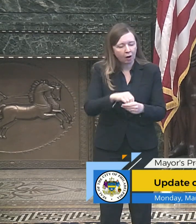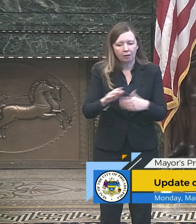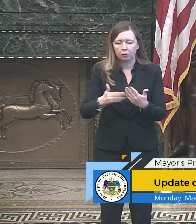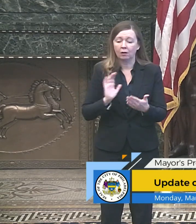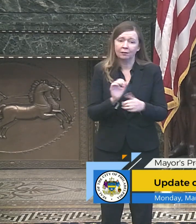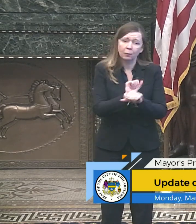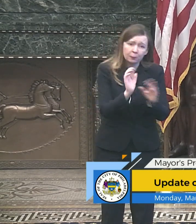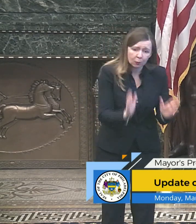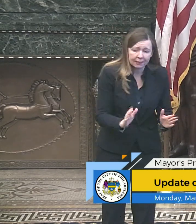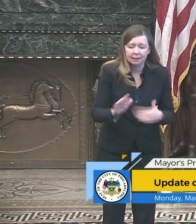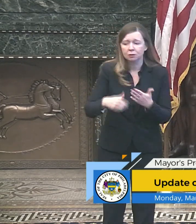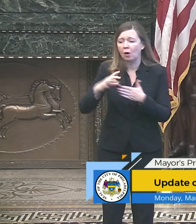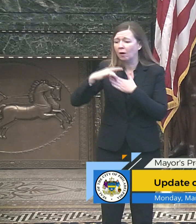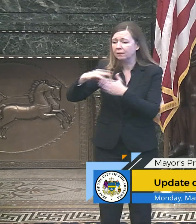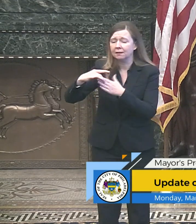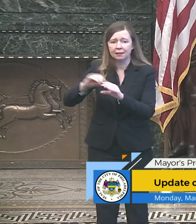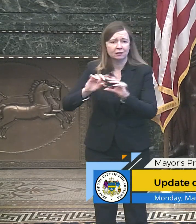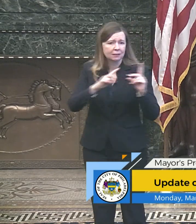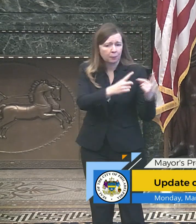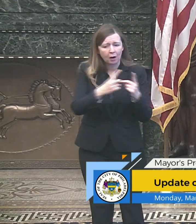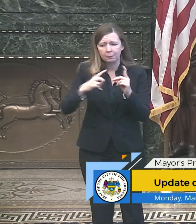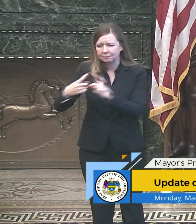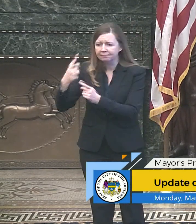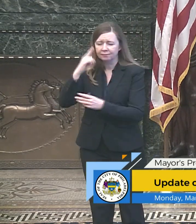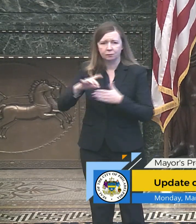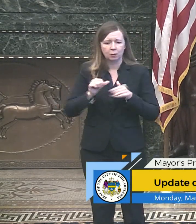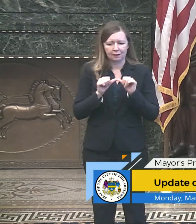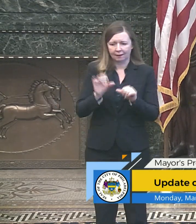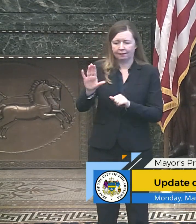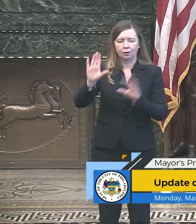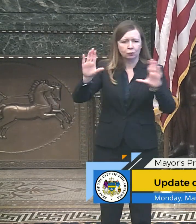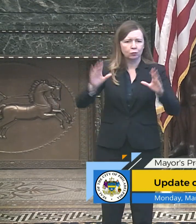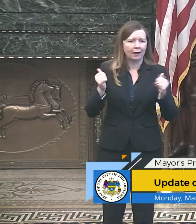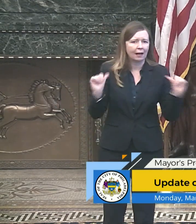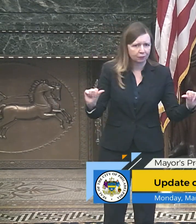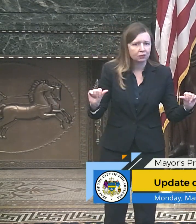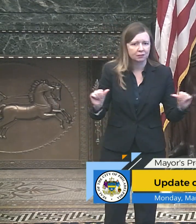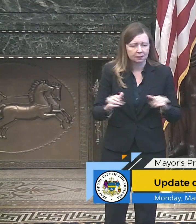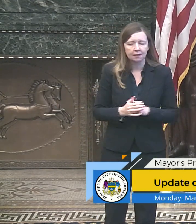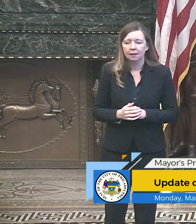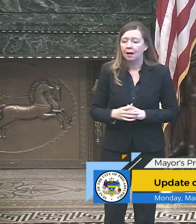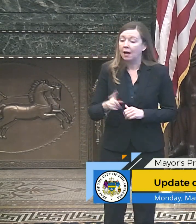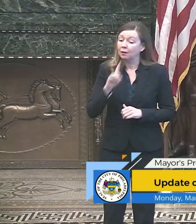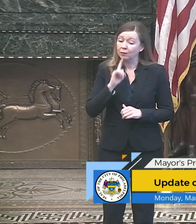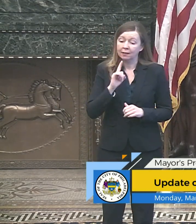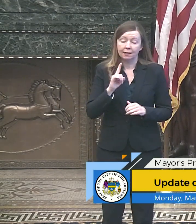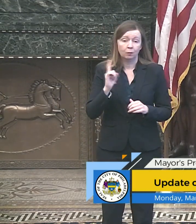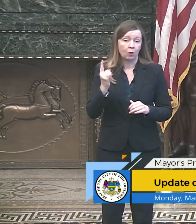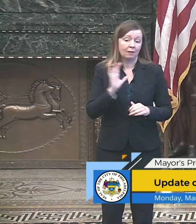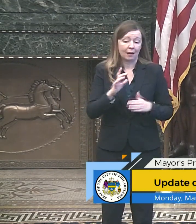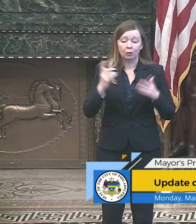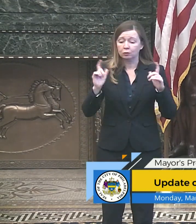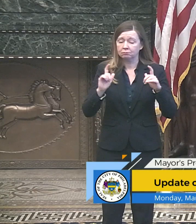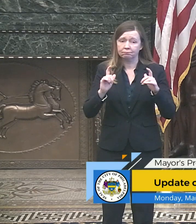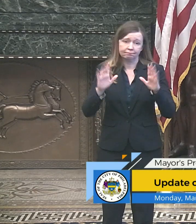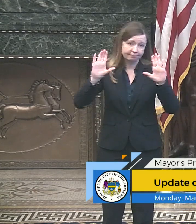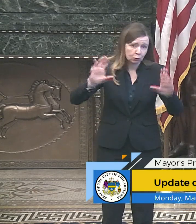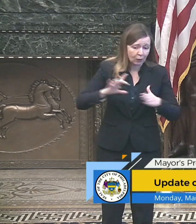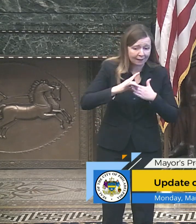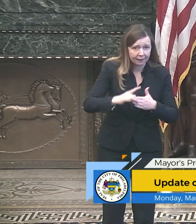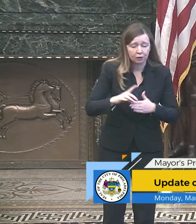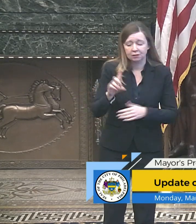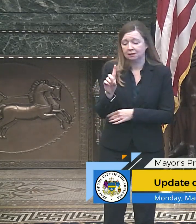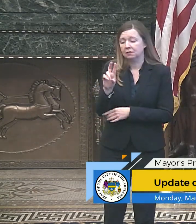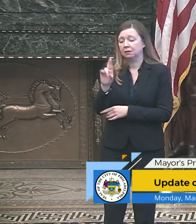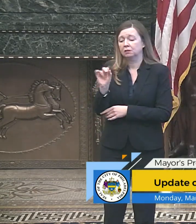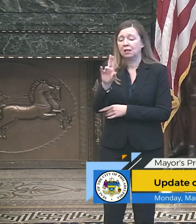employees, and all the leaders of our departments for continuing their great efforts in this regard. And speaking of one of our great leaders, I'd like to bring up Dr.